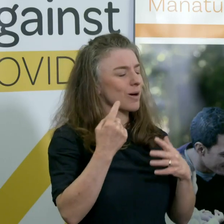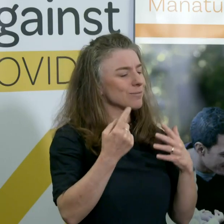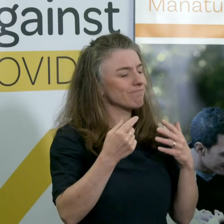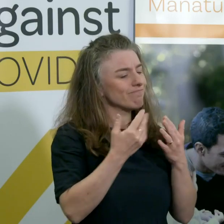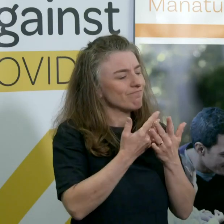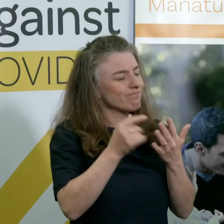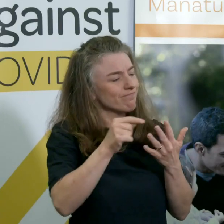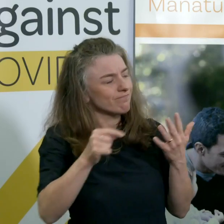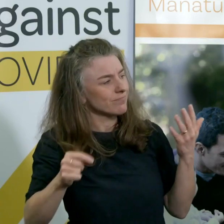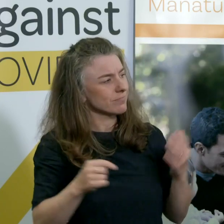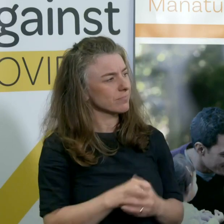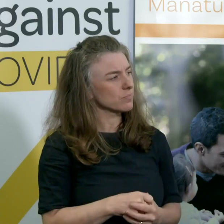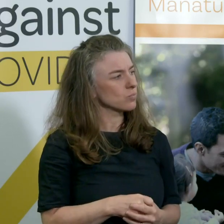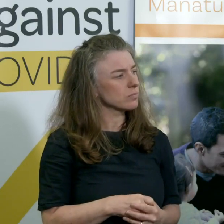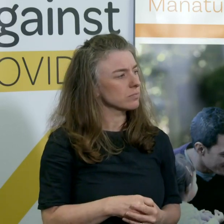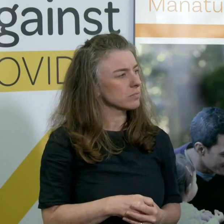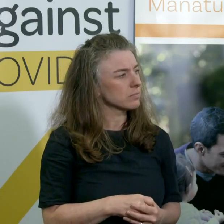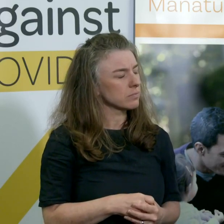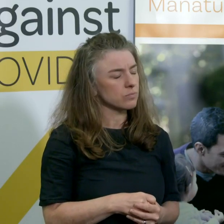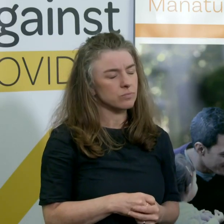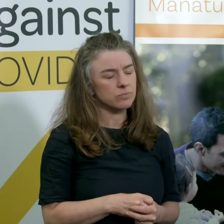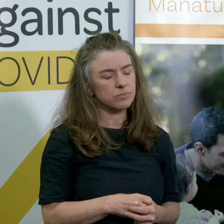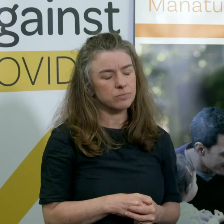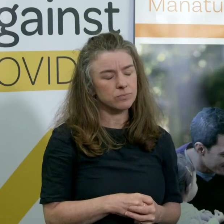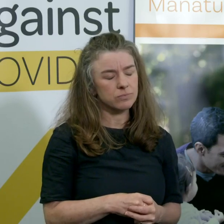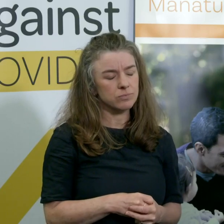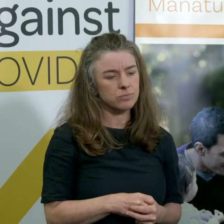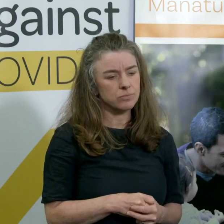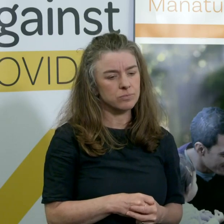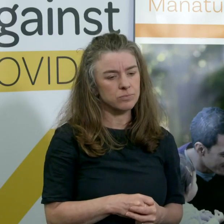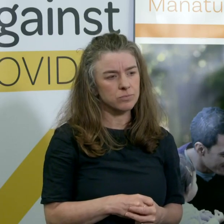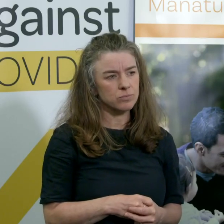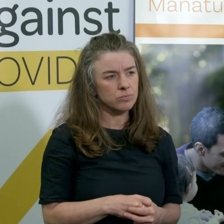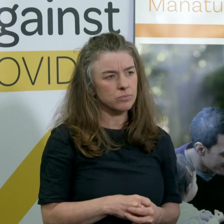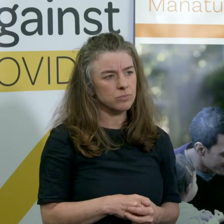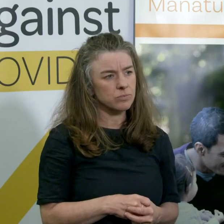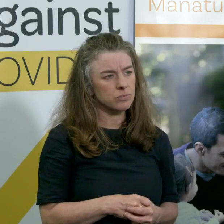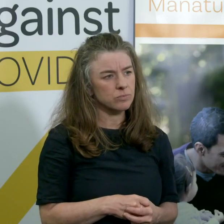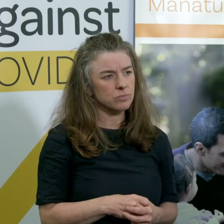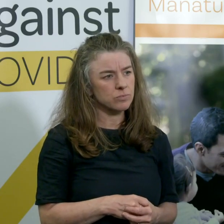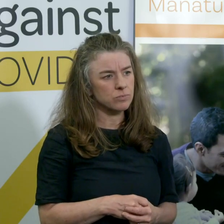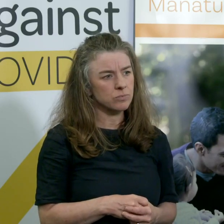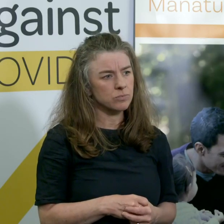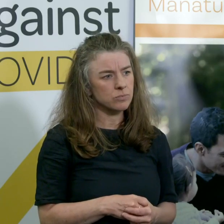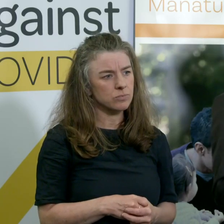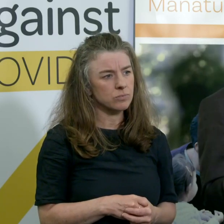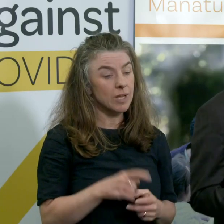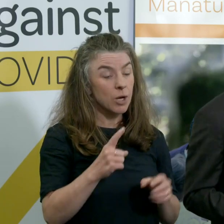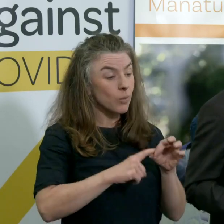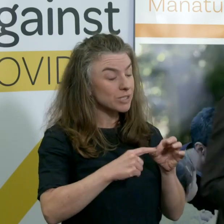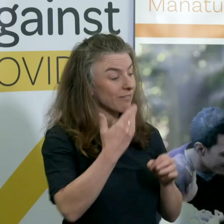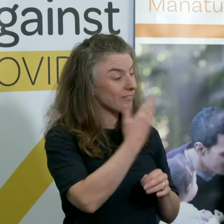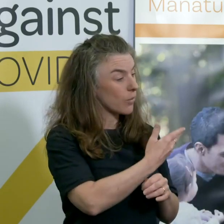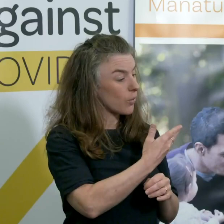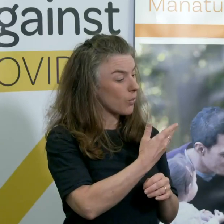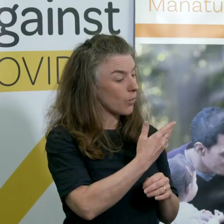that were reported towards the end of the day yesterday. Can we have some questions for Mr. Anderson? Yeah, I've got a question. So, okay,